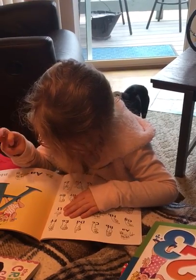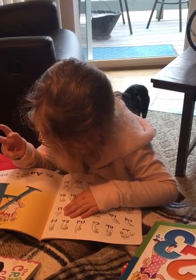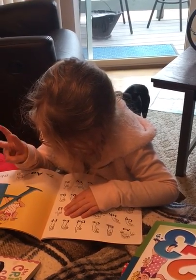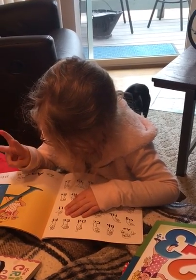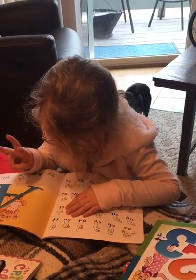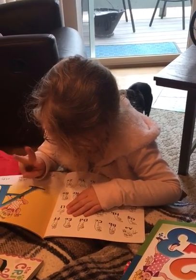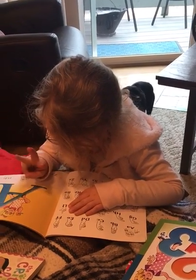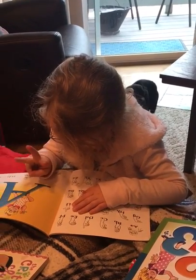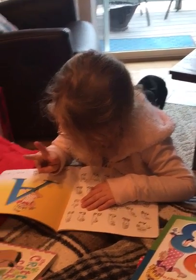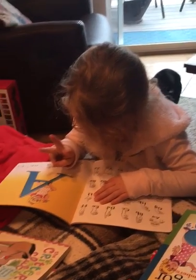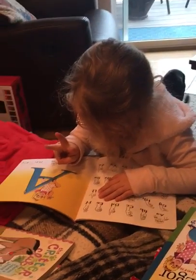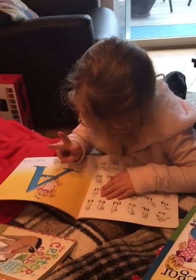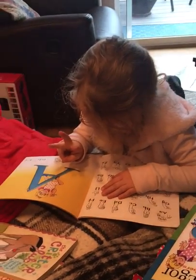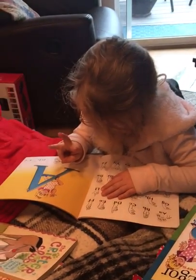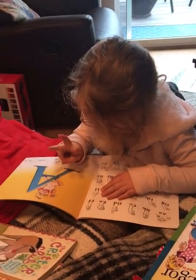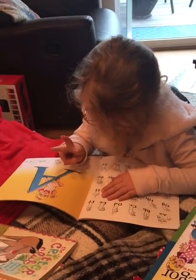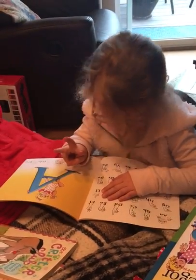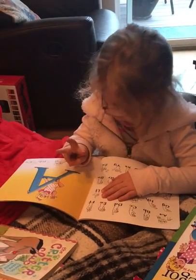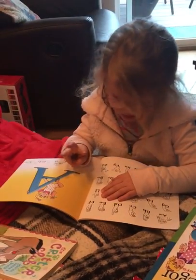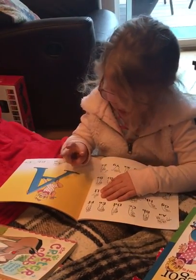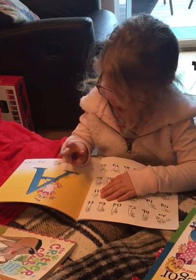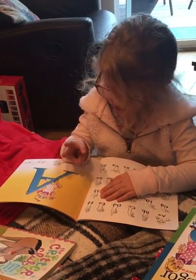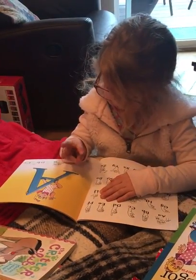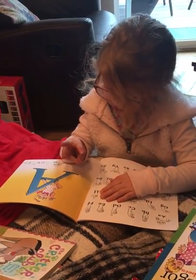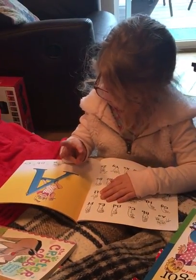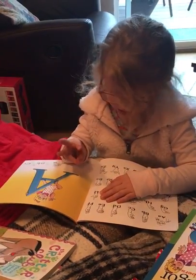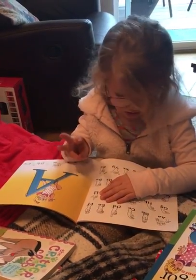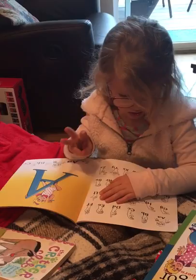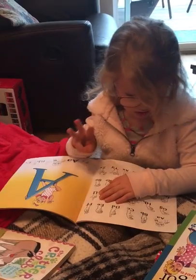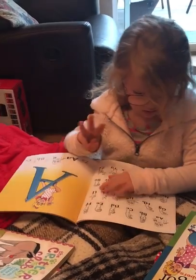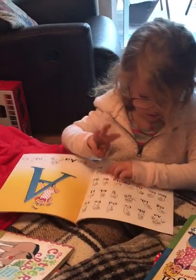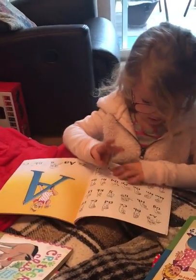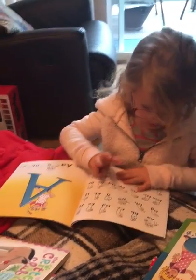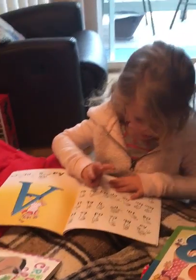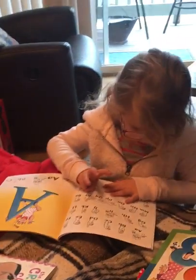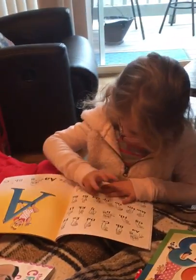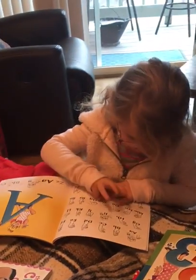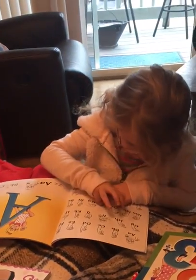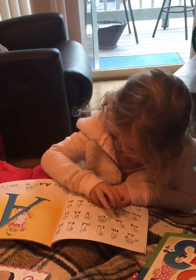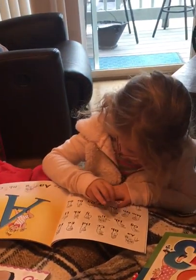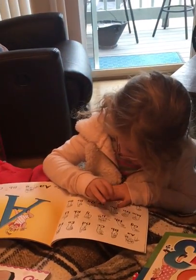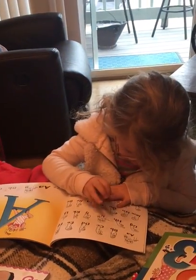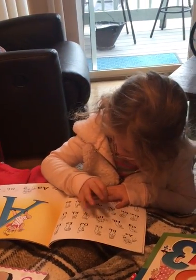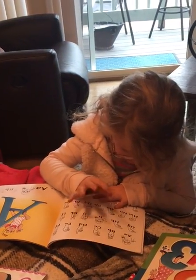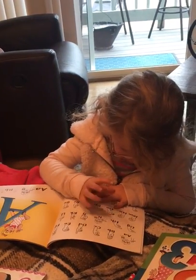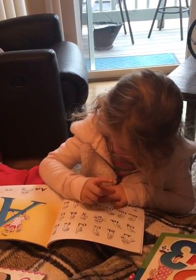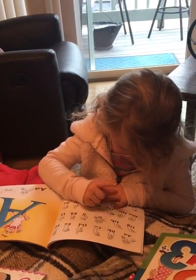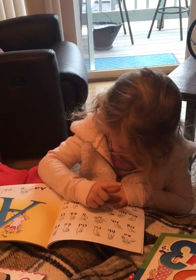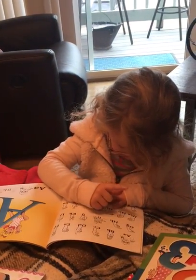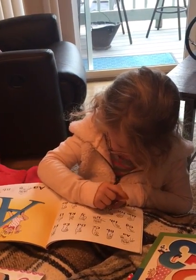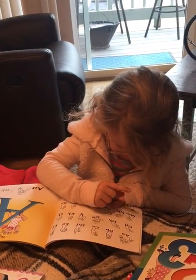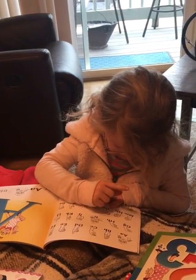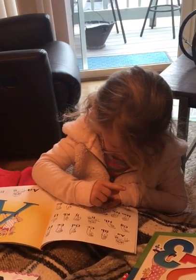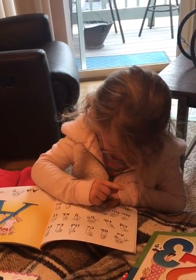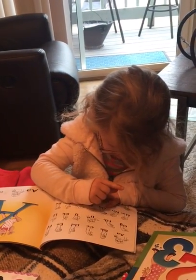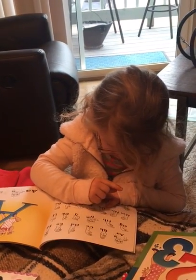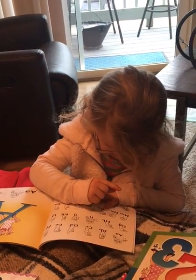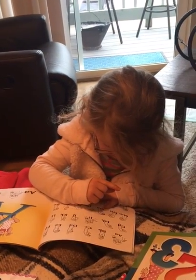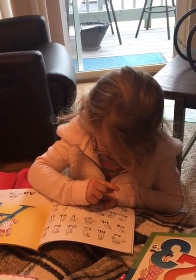G, F, F, so incredible.